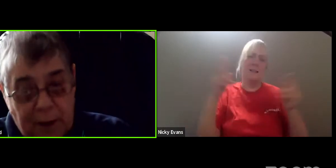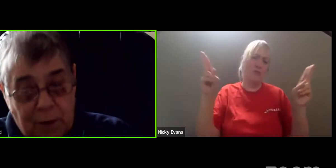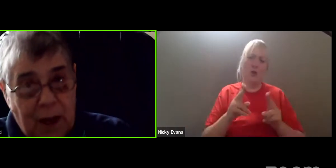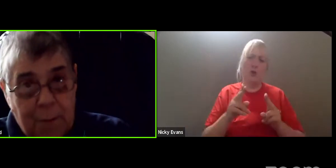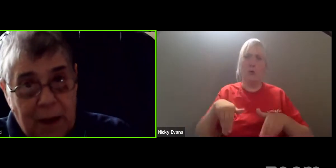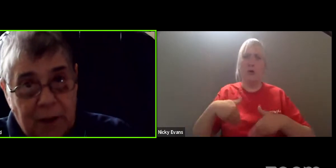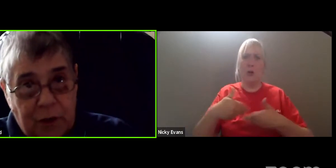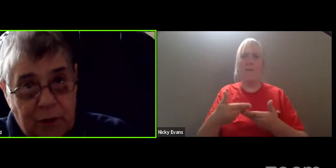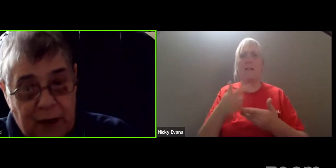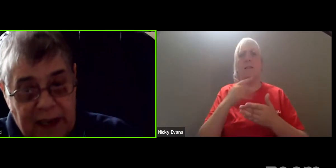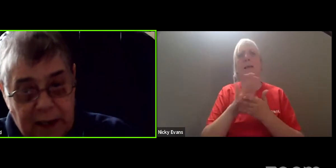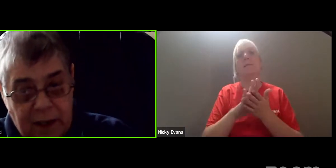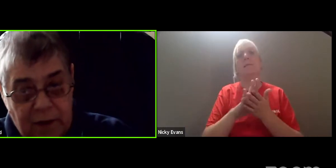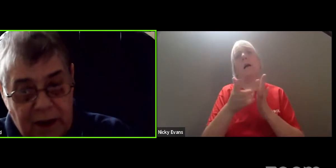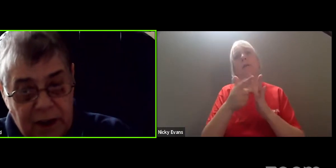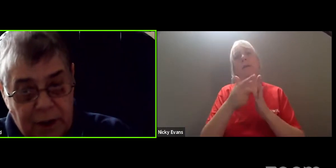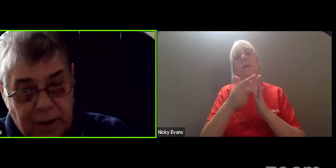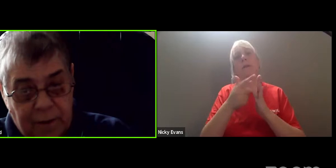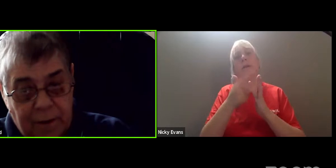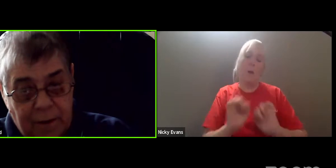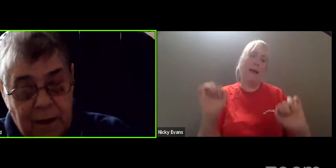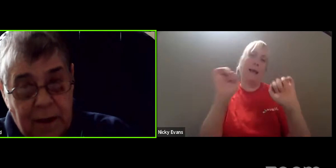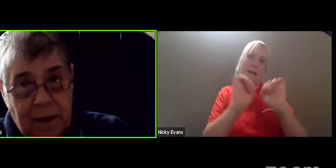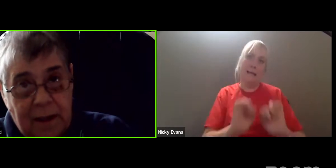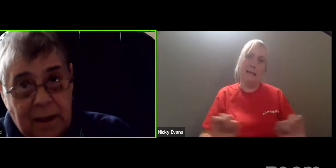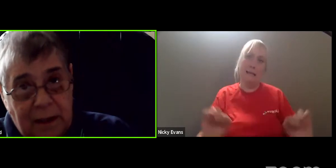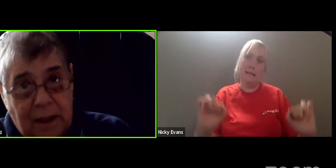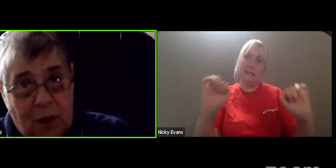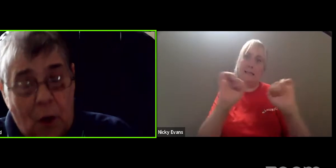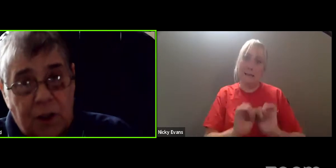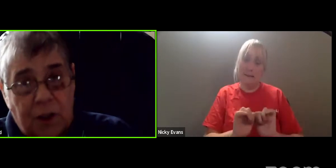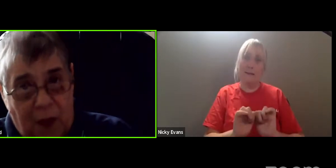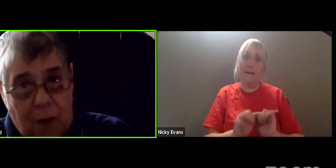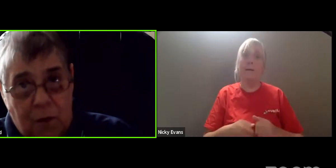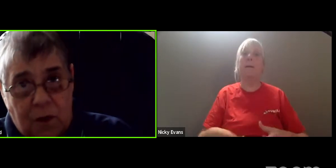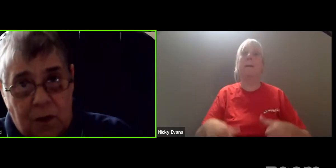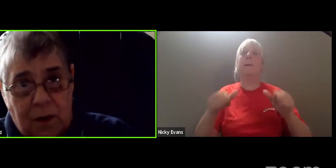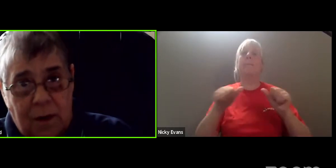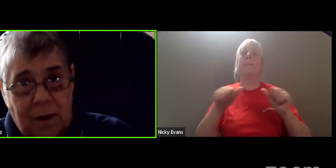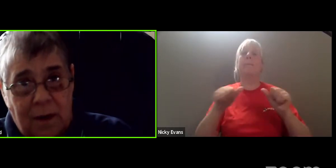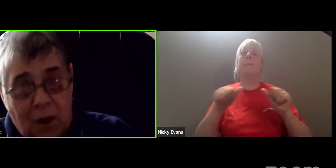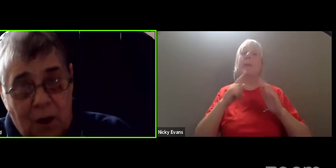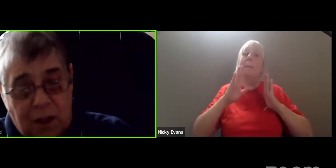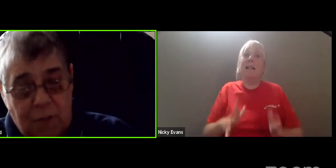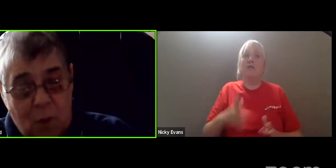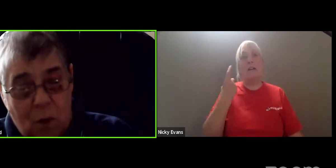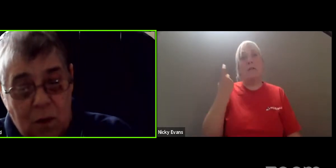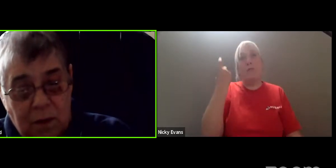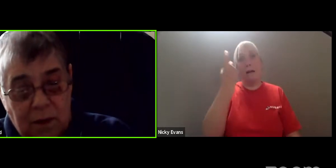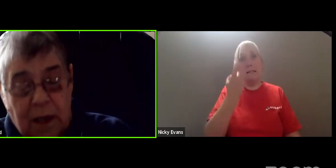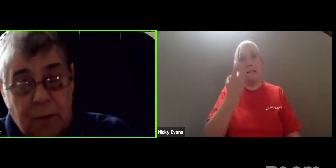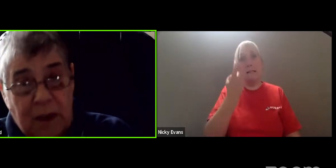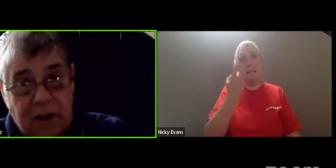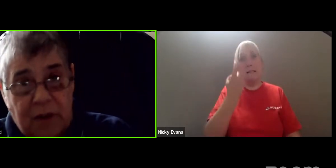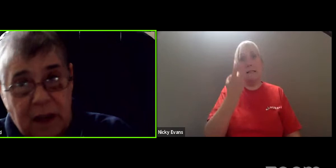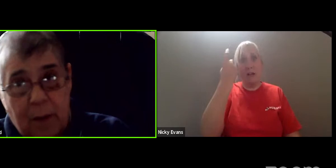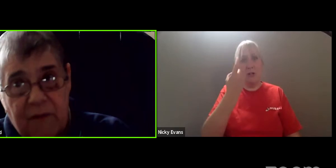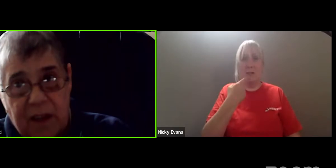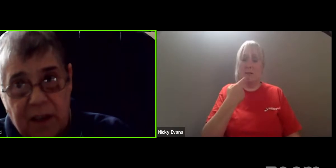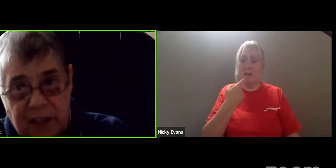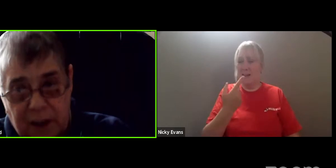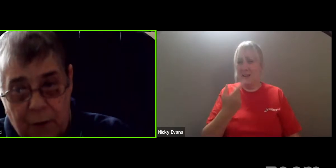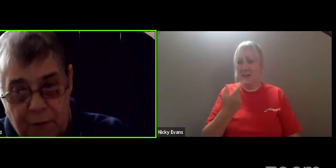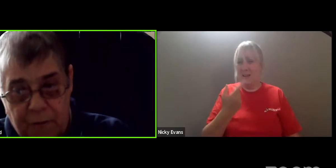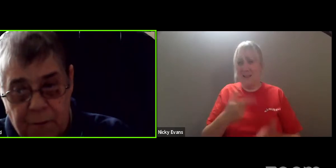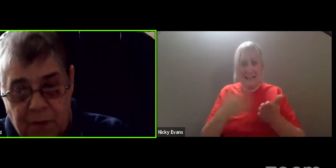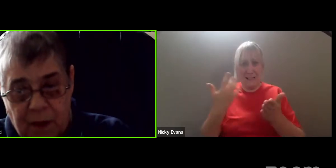of appeals and mandatory reconsideration. The costs of those are costing more than administering the